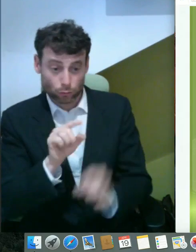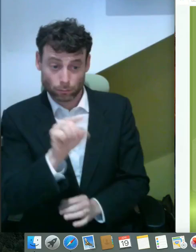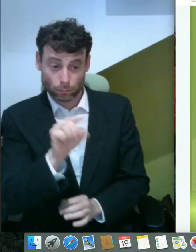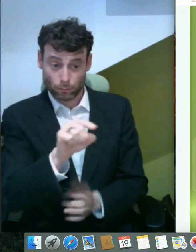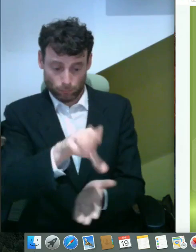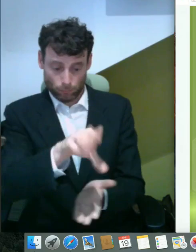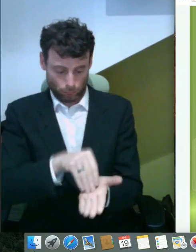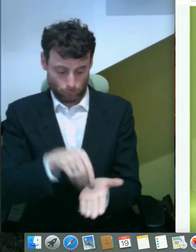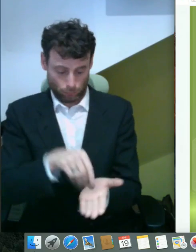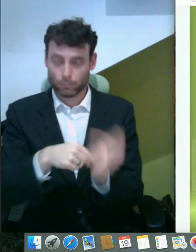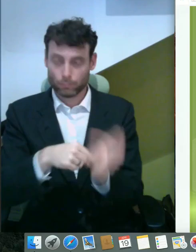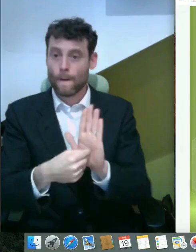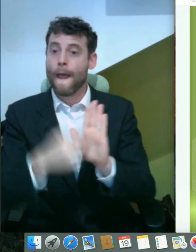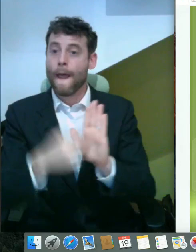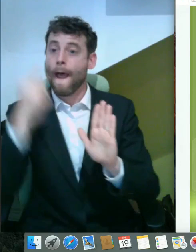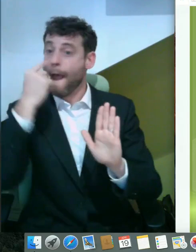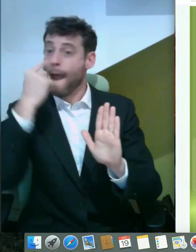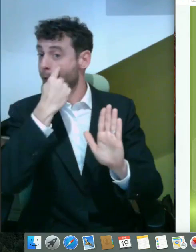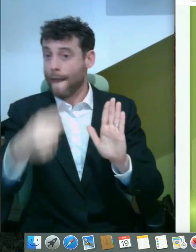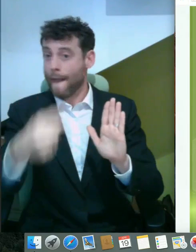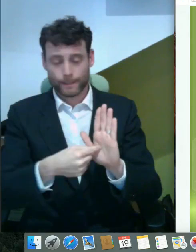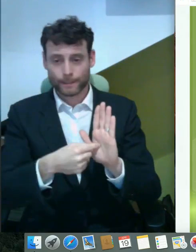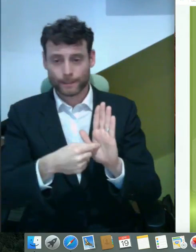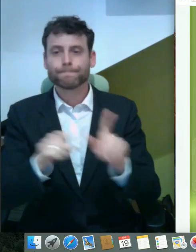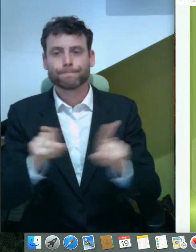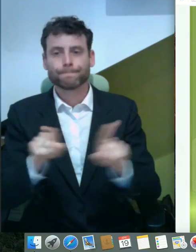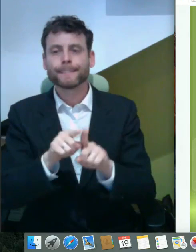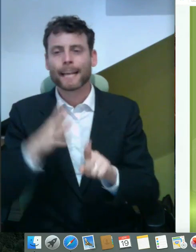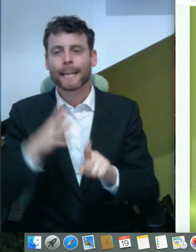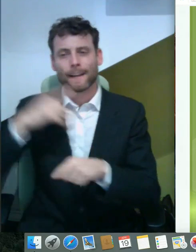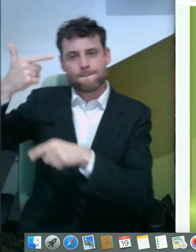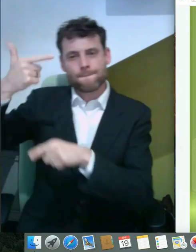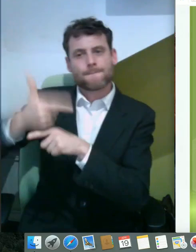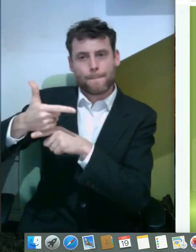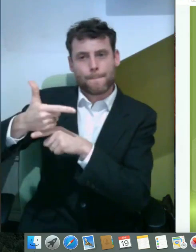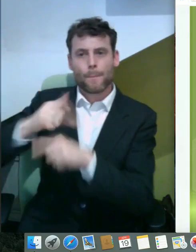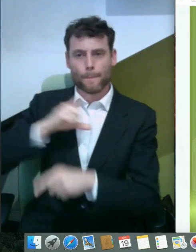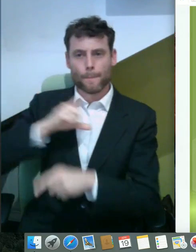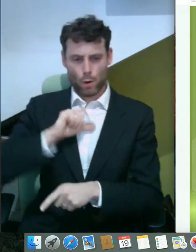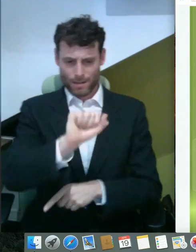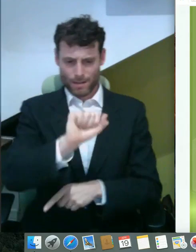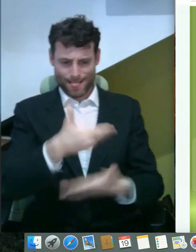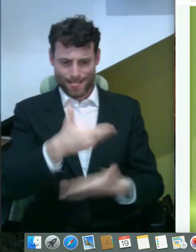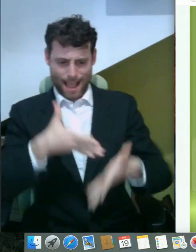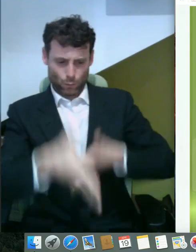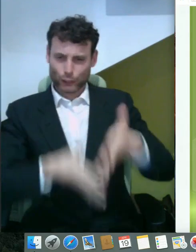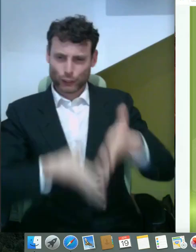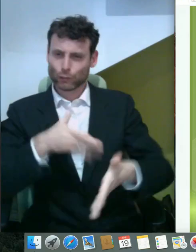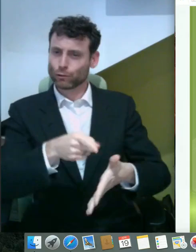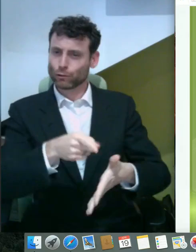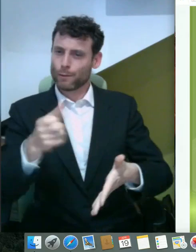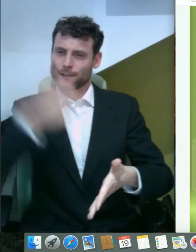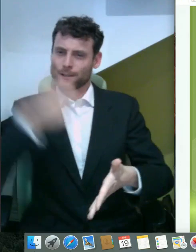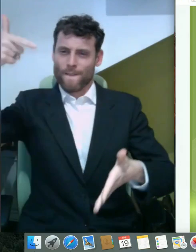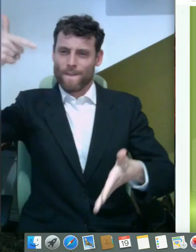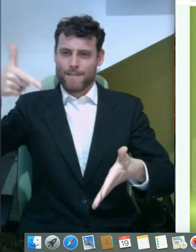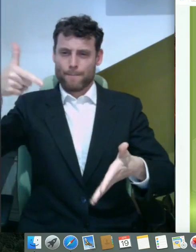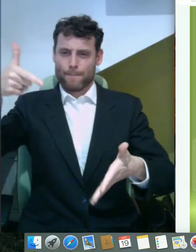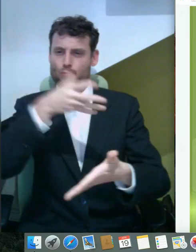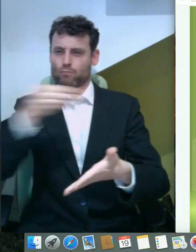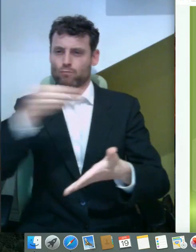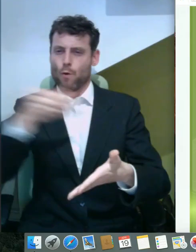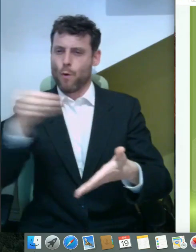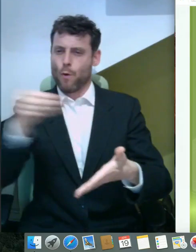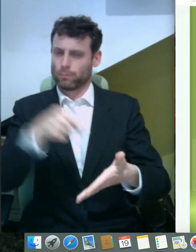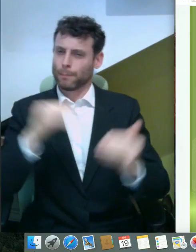obviously, again, as was said previously, both the source and the target language must be recorded. So the language of the deaf party and